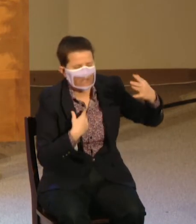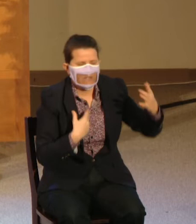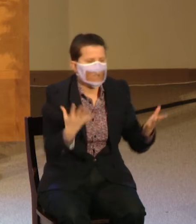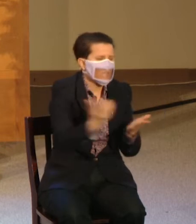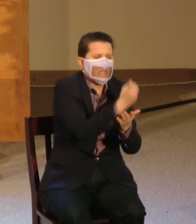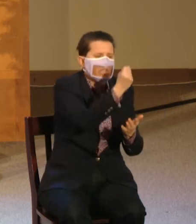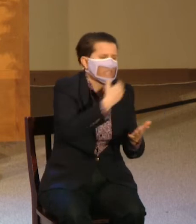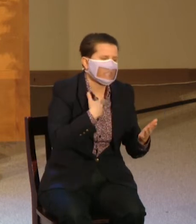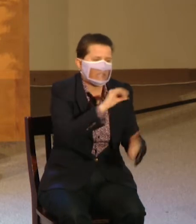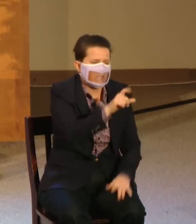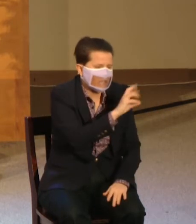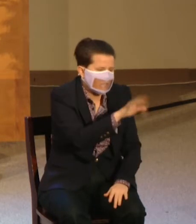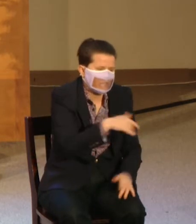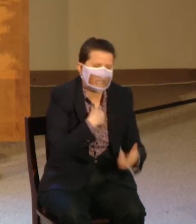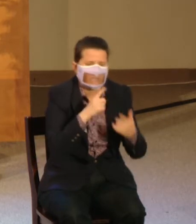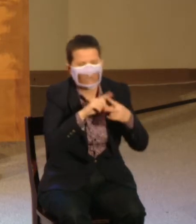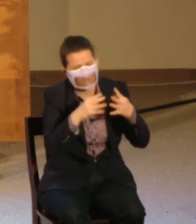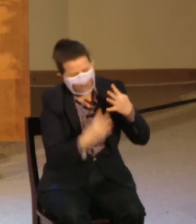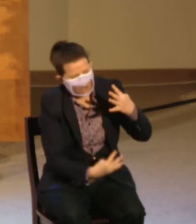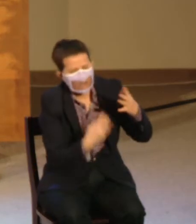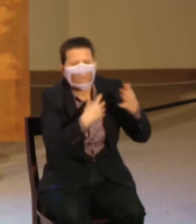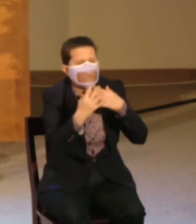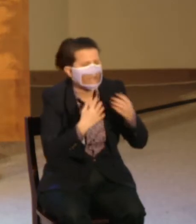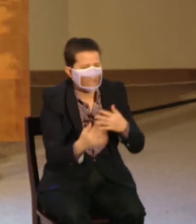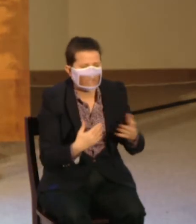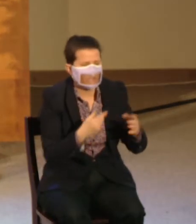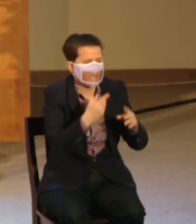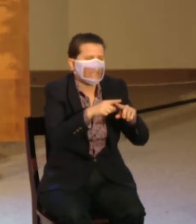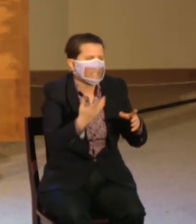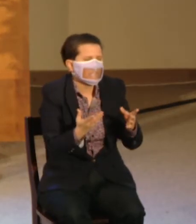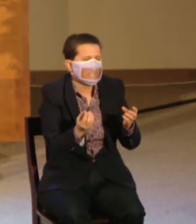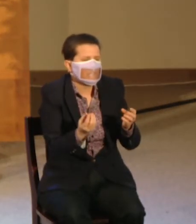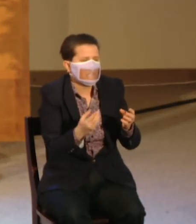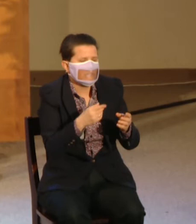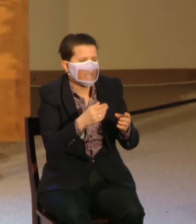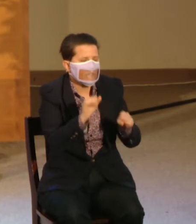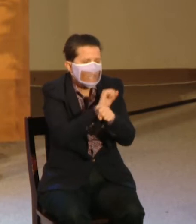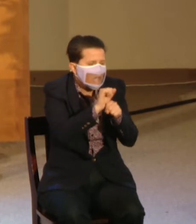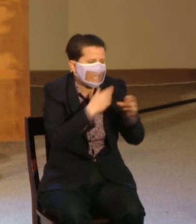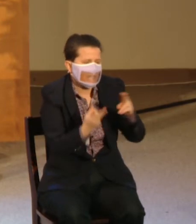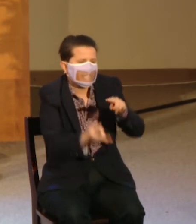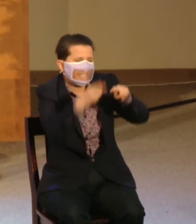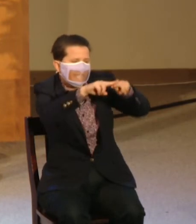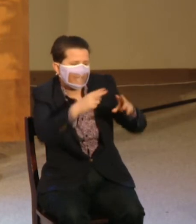out how to have more money. We just have to tap into that magic of believing